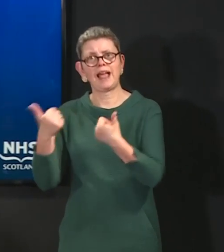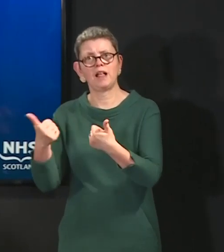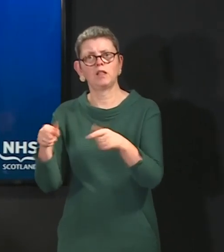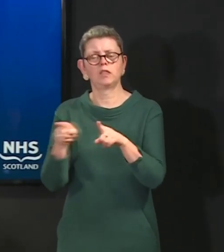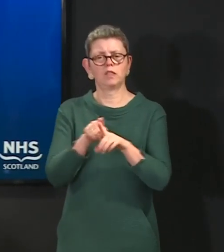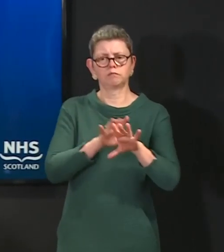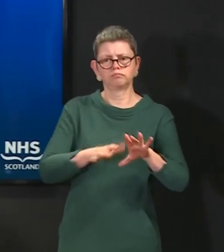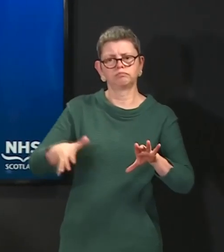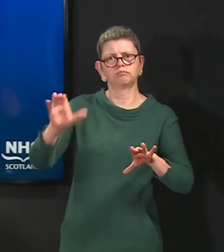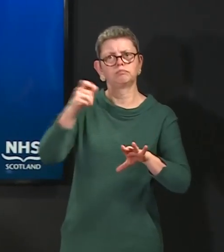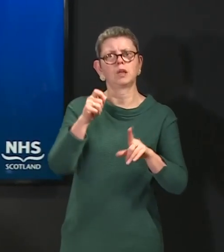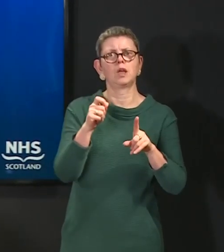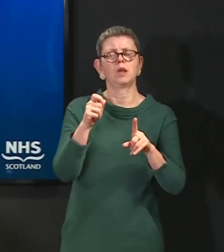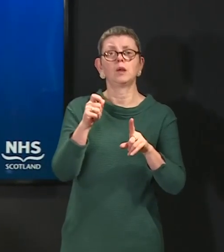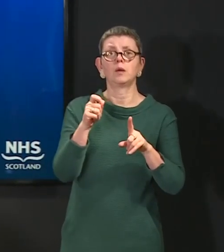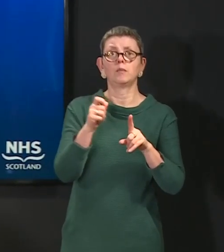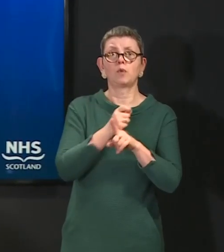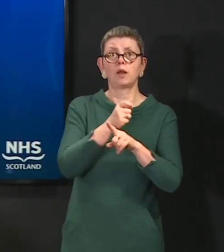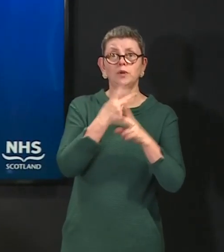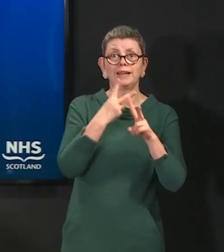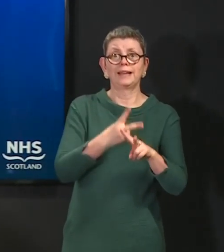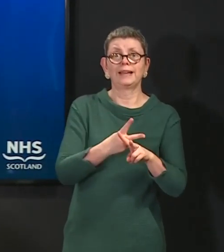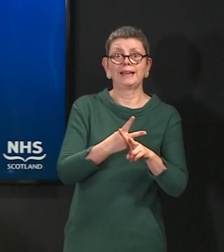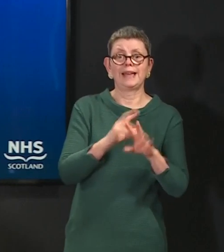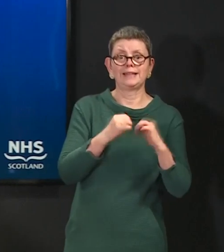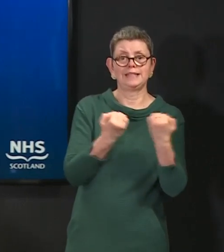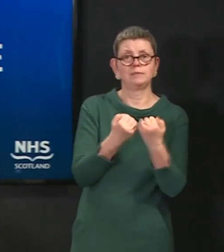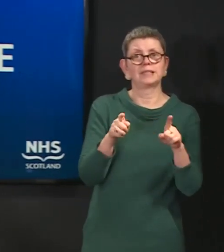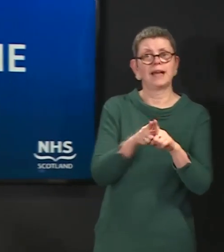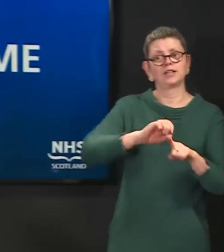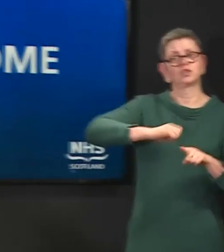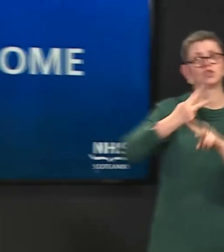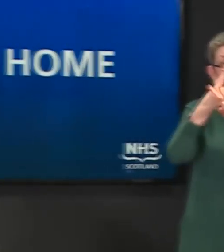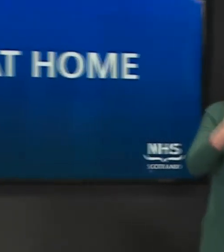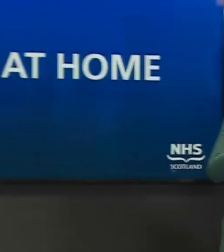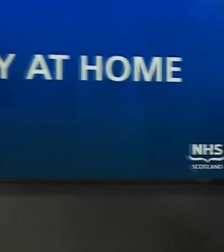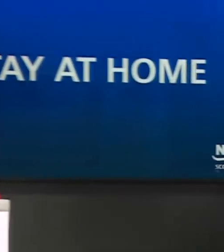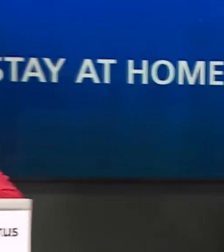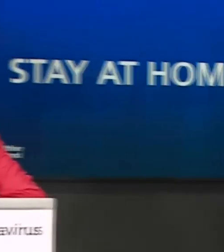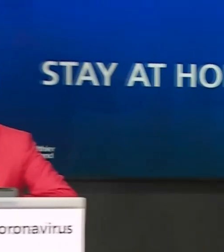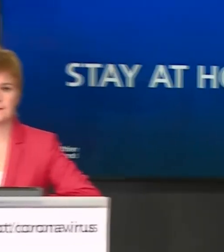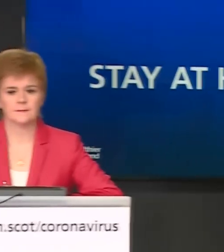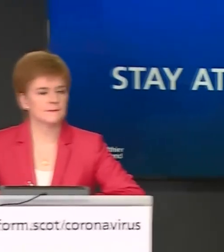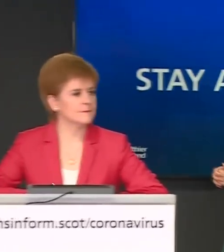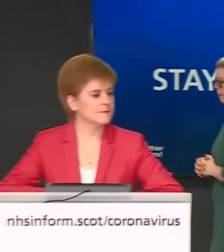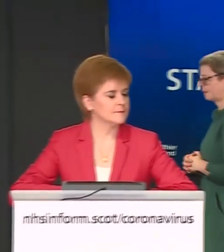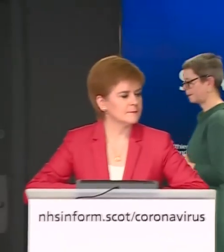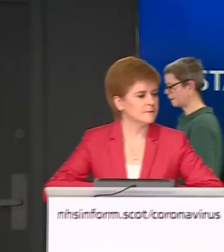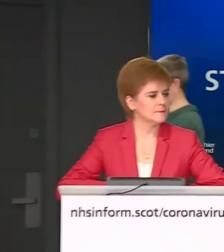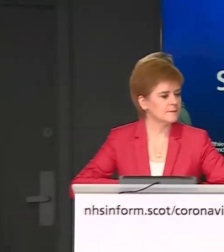teams, and of course in consultation with Scottish Care. Thank you. Alistair Grant from the Herald.